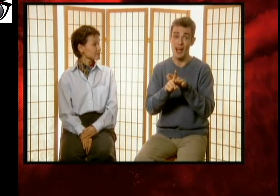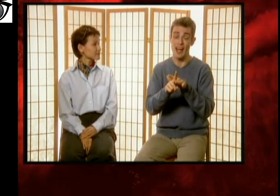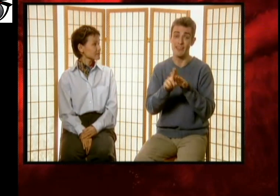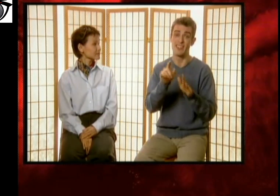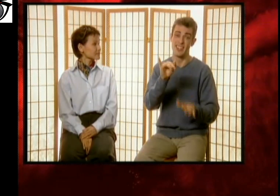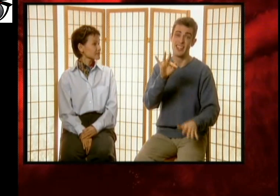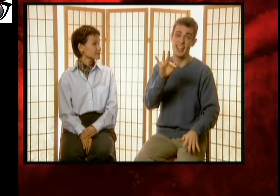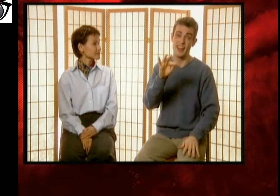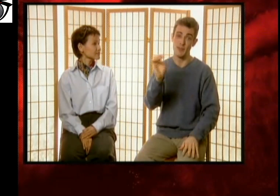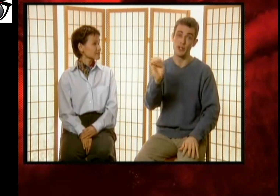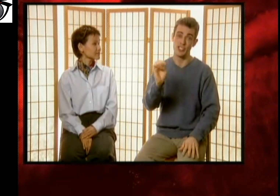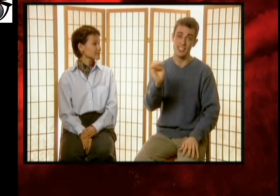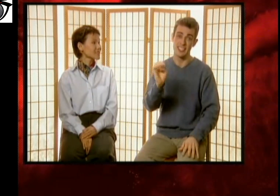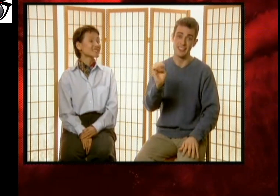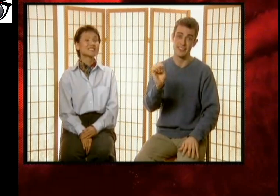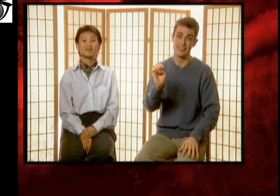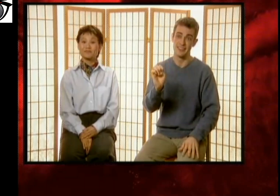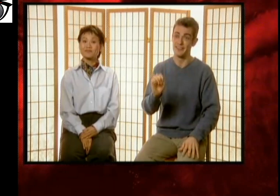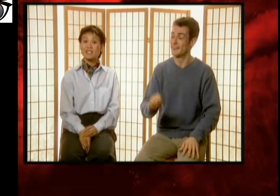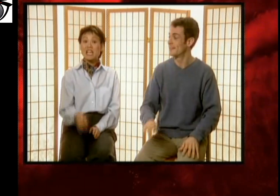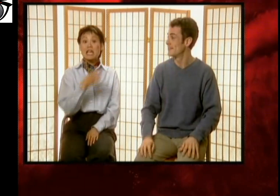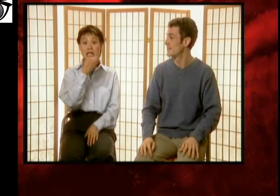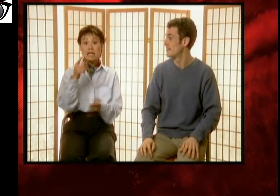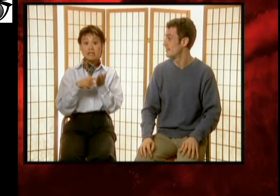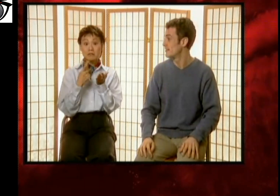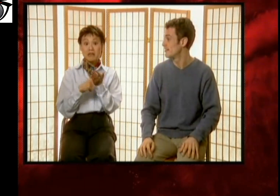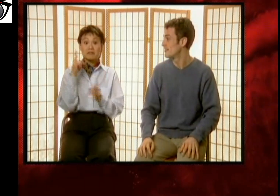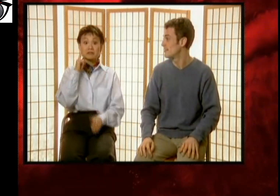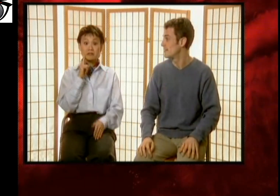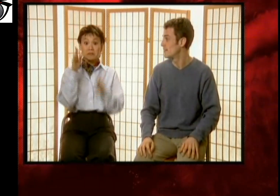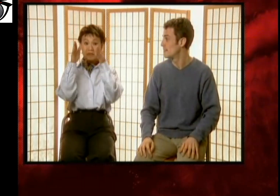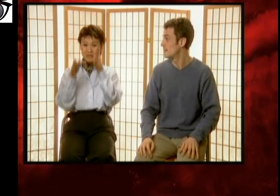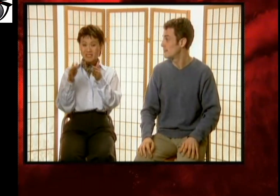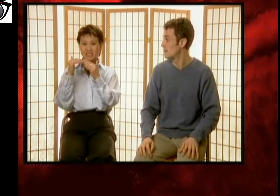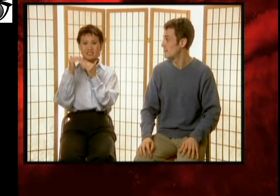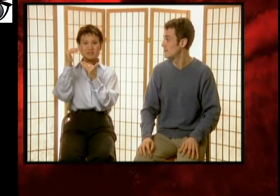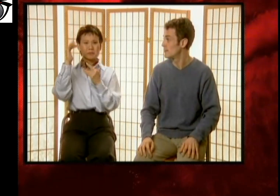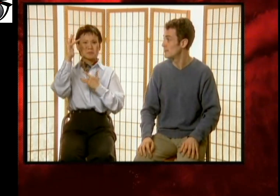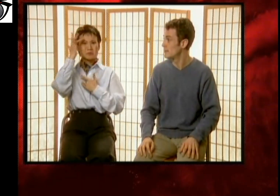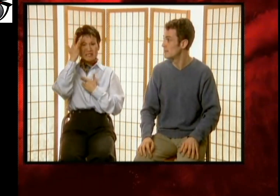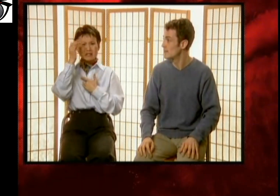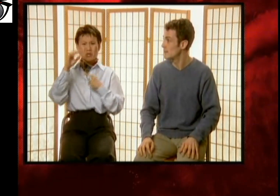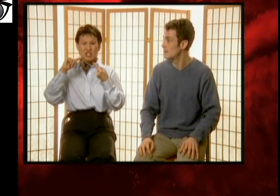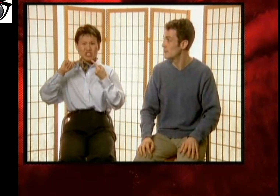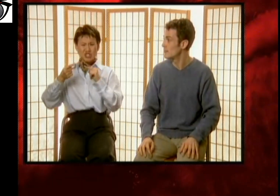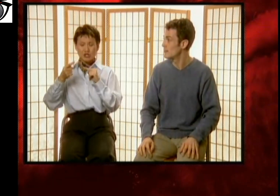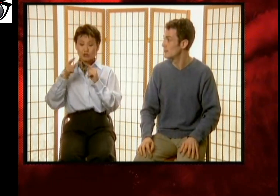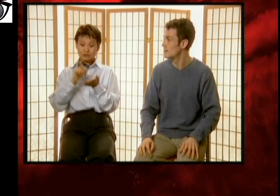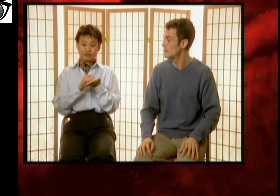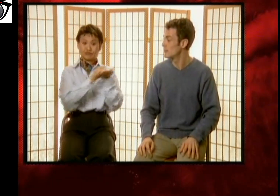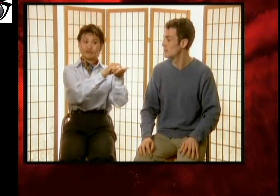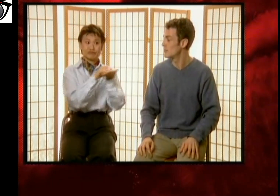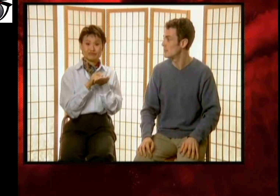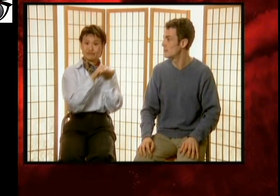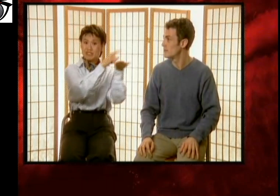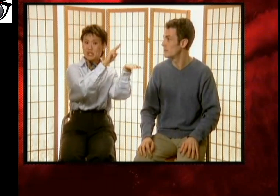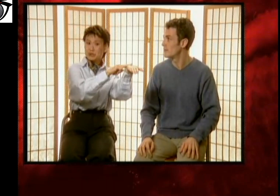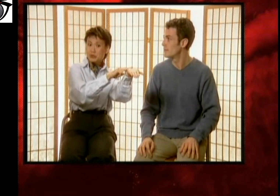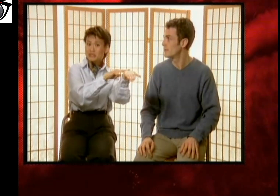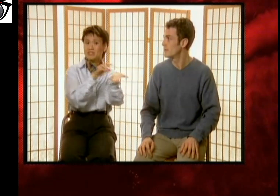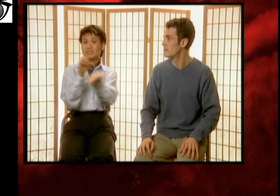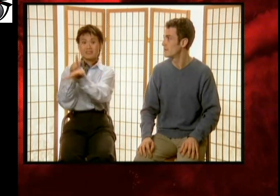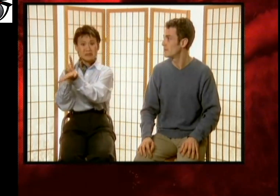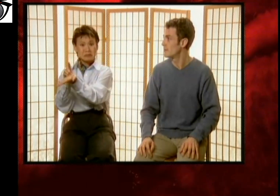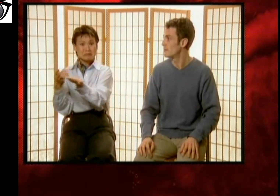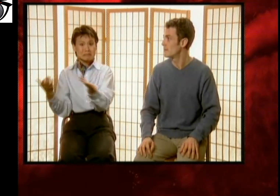interpreter to arrive in an emergency. And sometimes the deaf person is too ill or hurt to write notes to the doctor